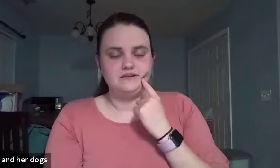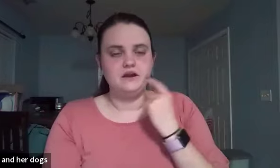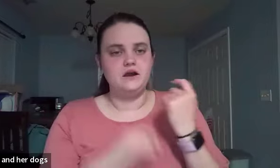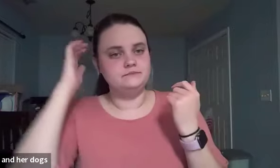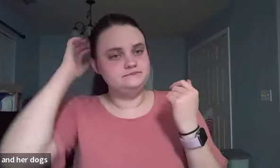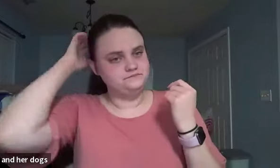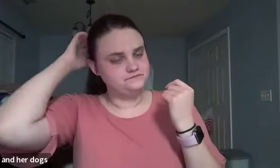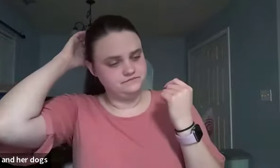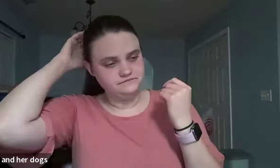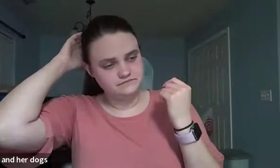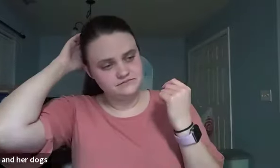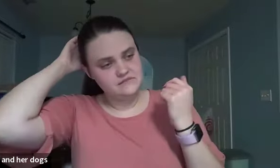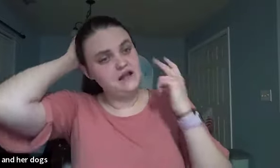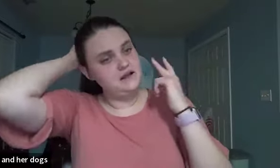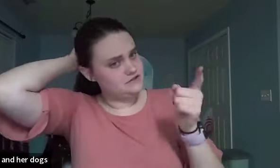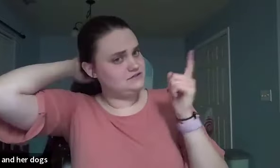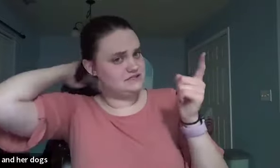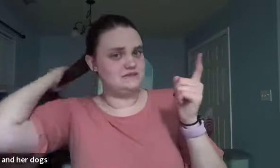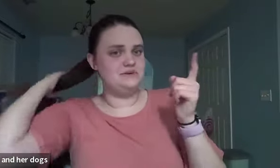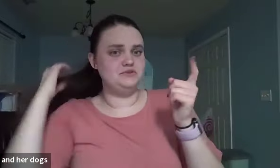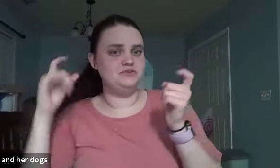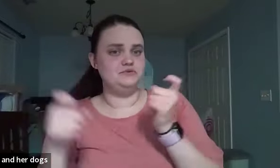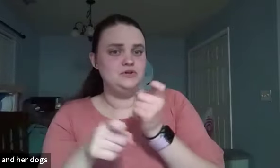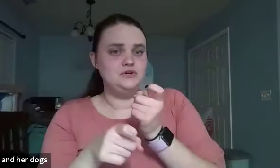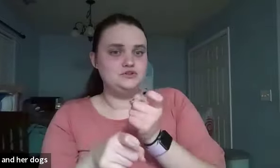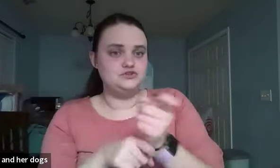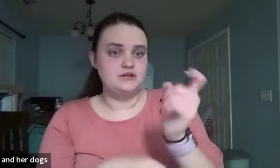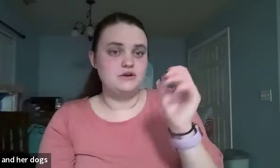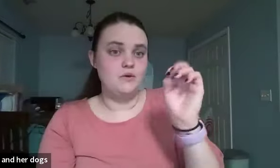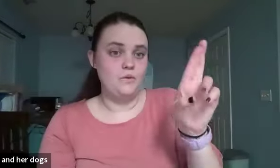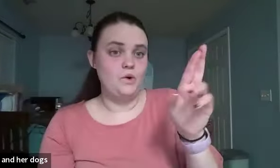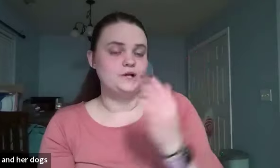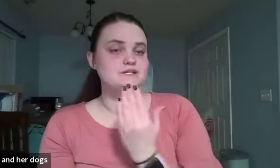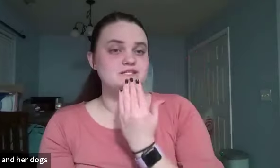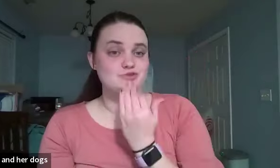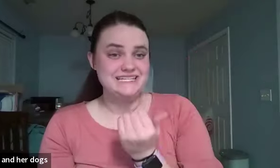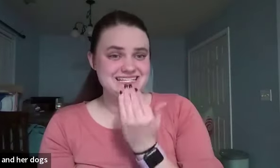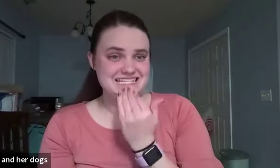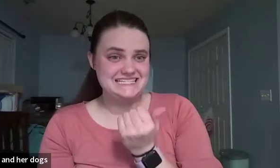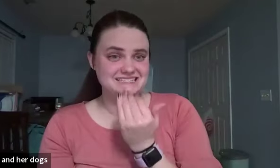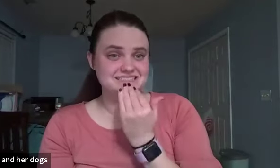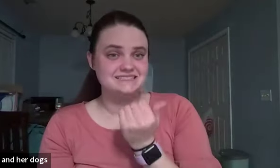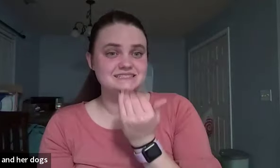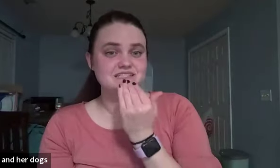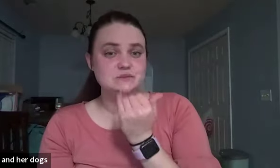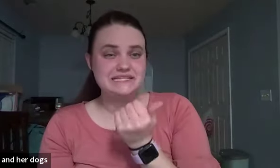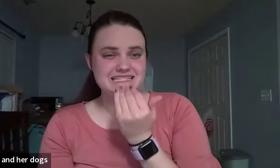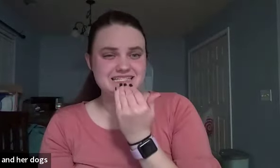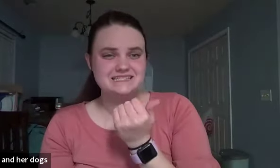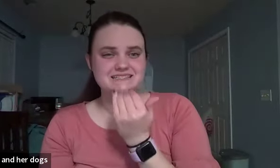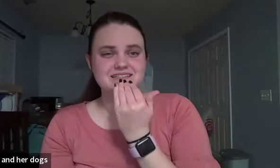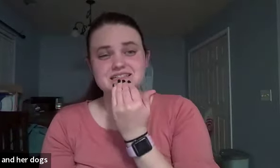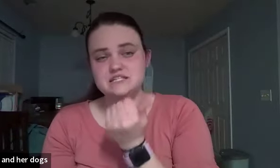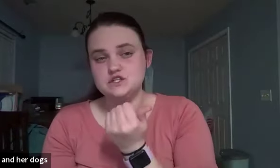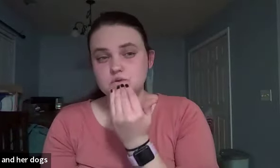candy. I've also seen some people do trick or sweets, because this is